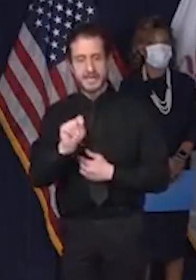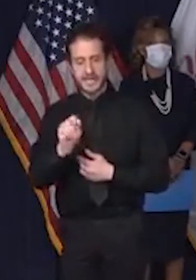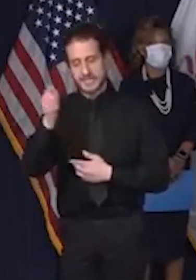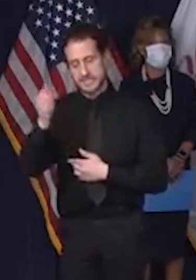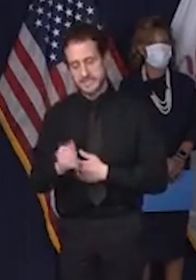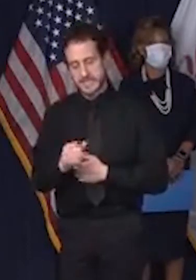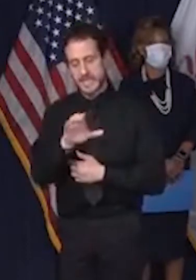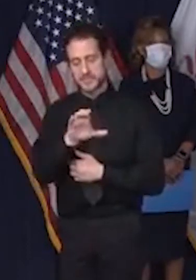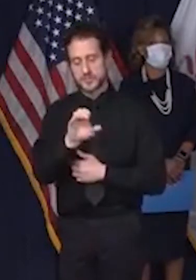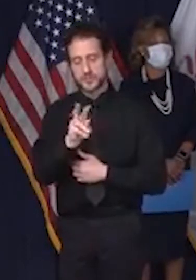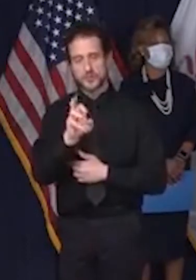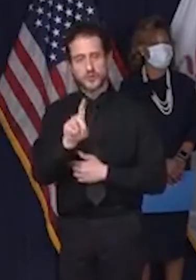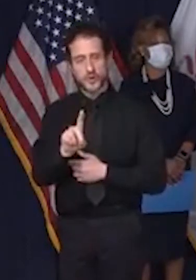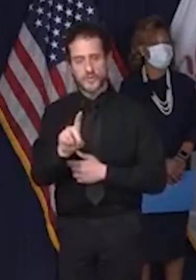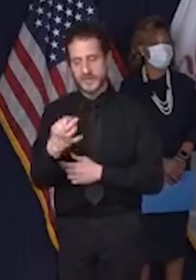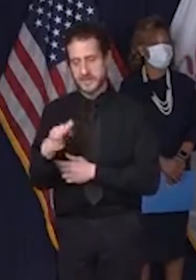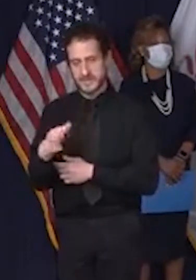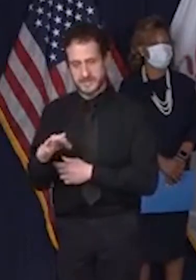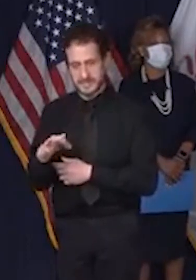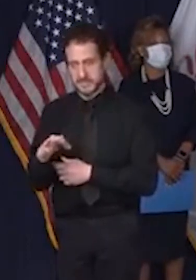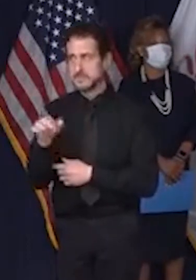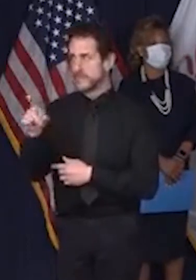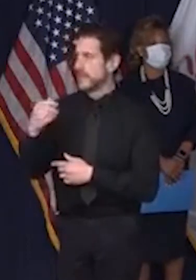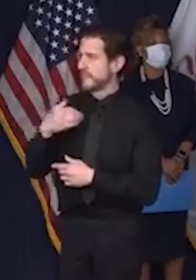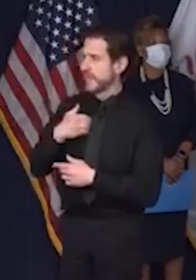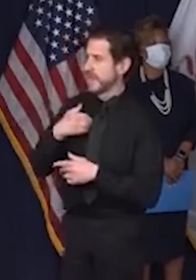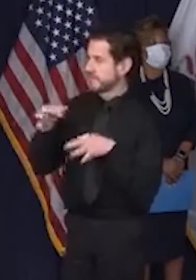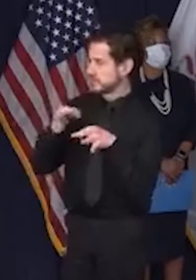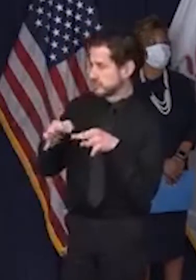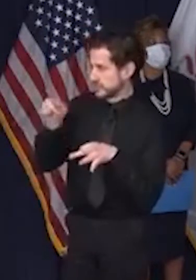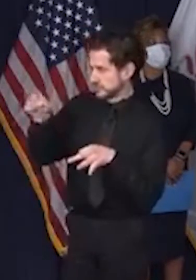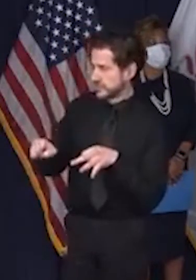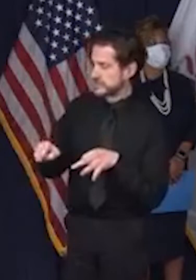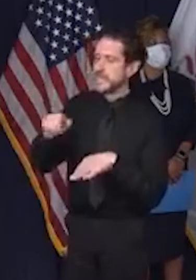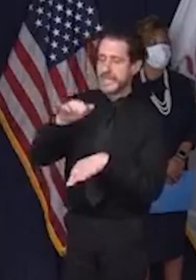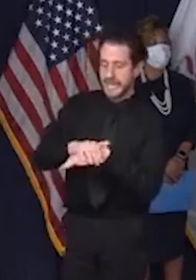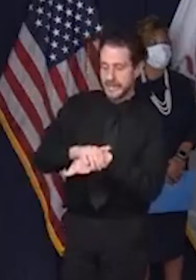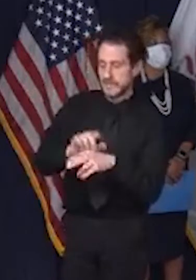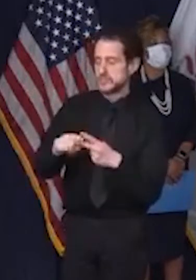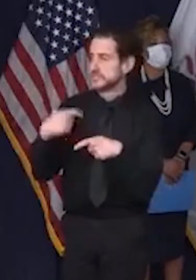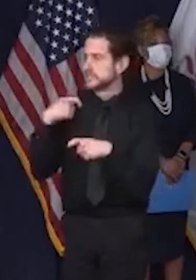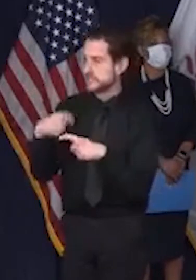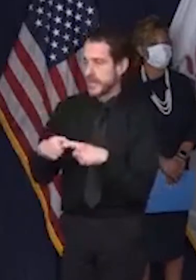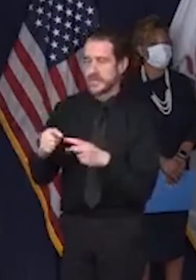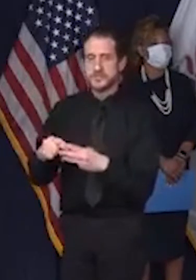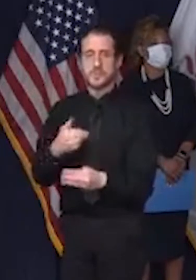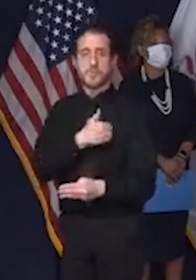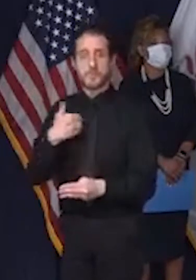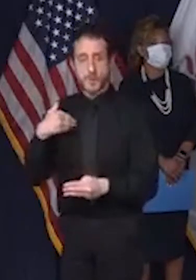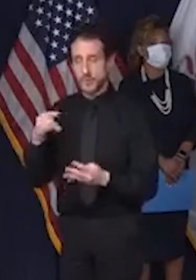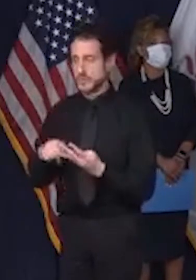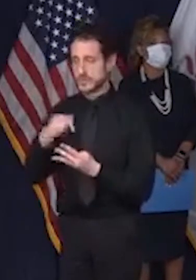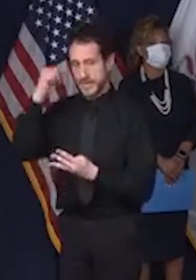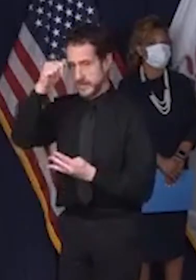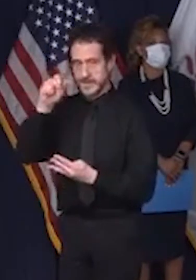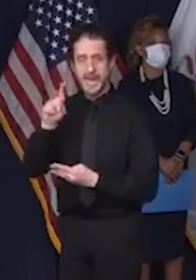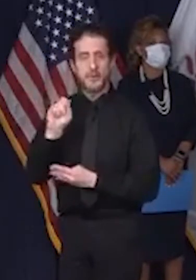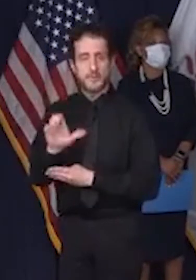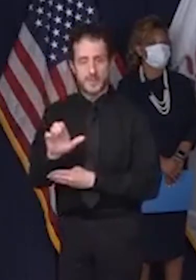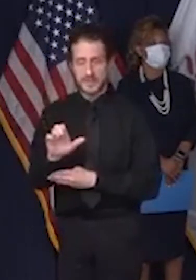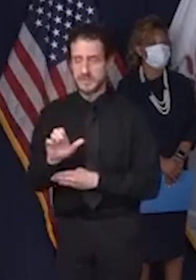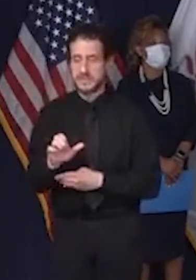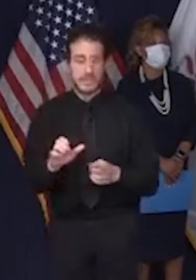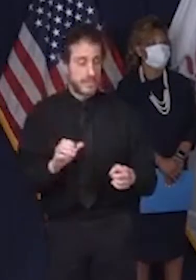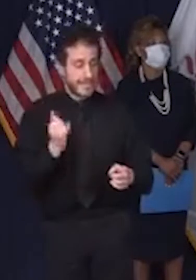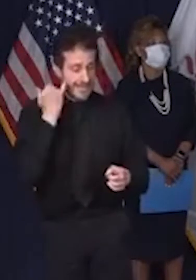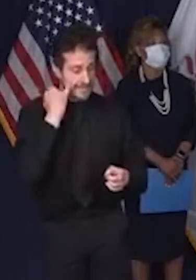isbe.net/COVID-19, and they are available in English, Spanish, Polish, and Arabic. Will students return to school totally